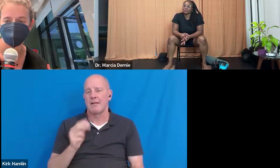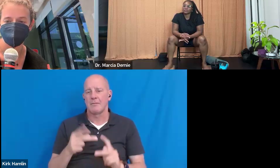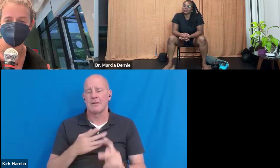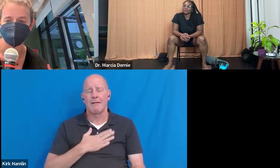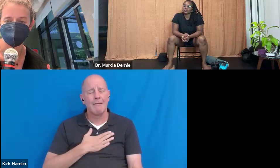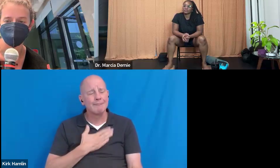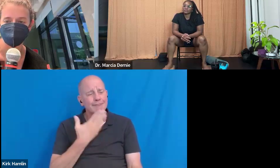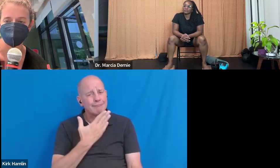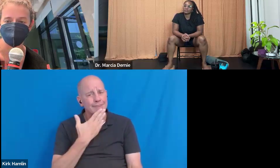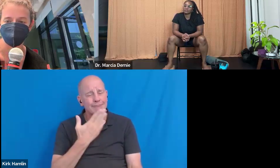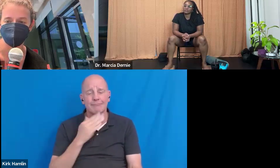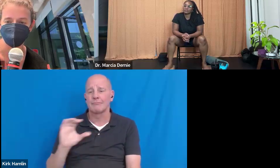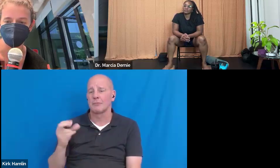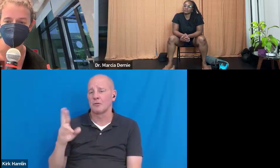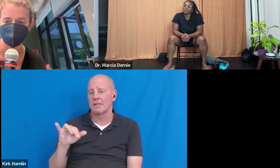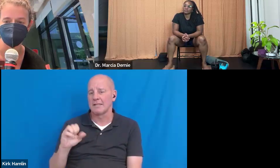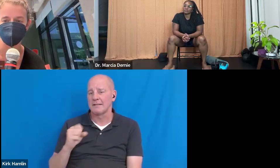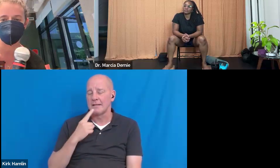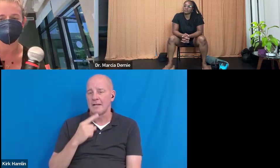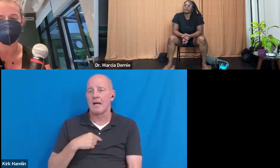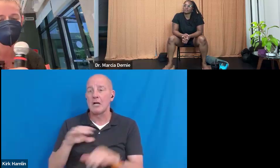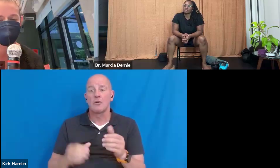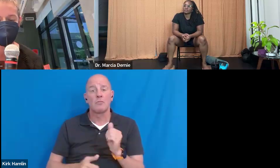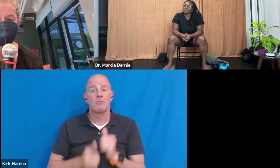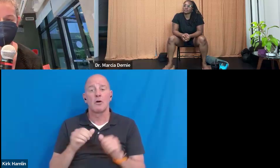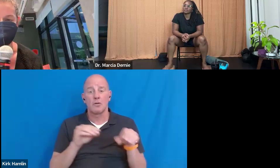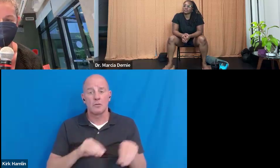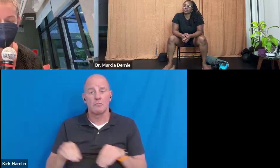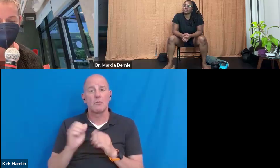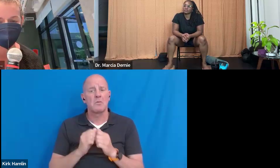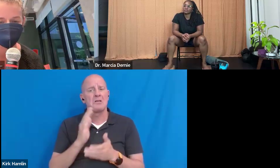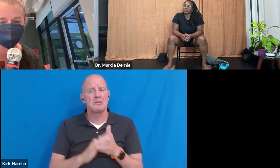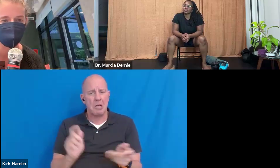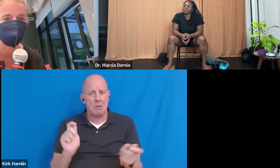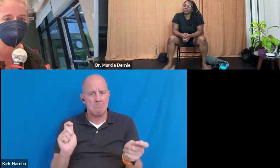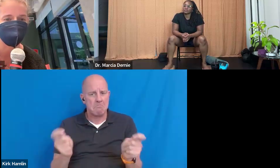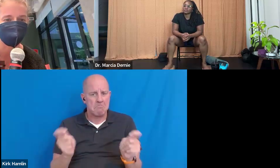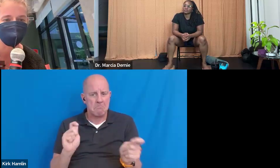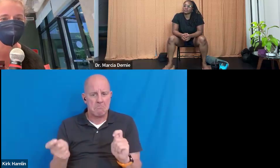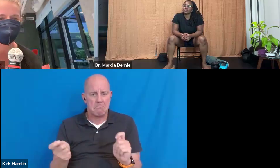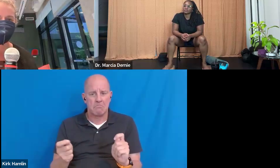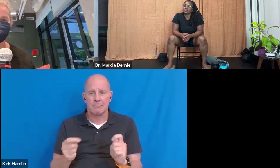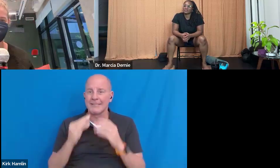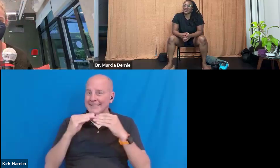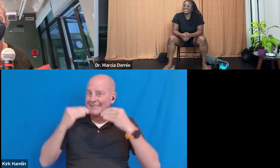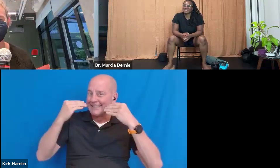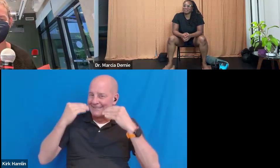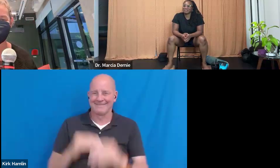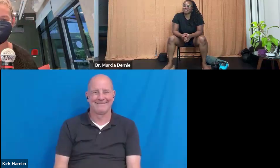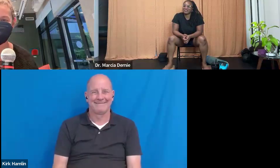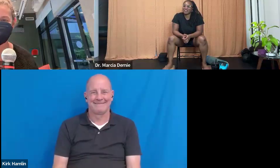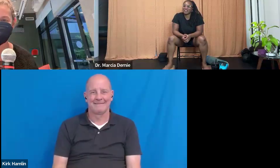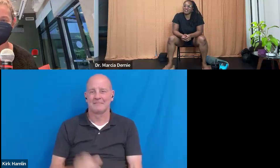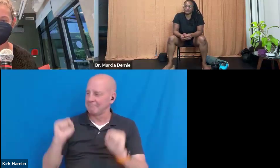gratitude. Chris said, "I was able to do most of the movements with some modifications today," and left you with a big smiley face.